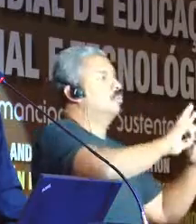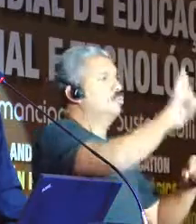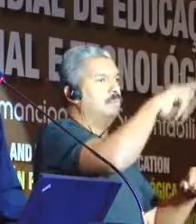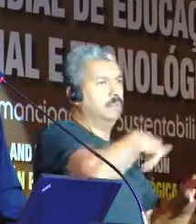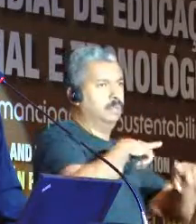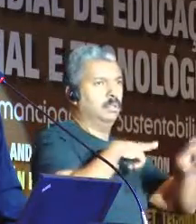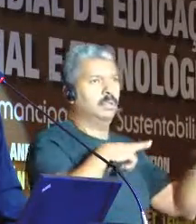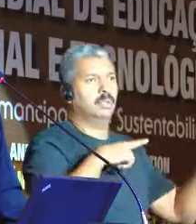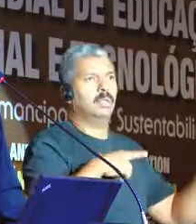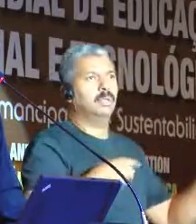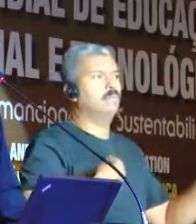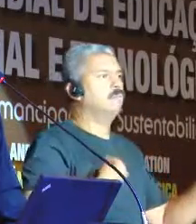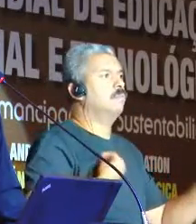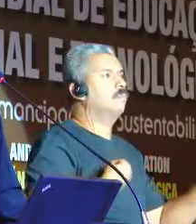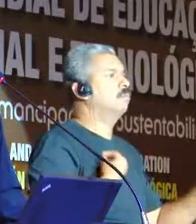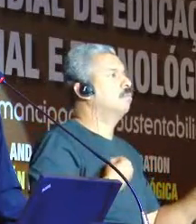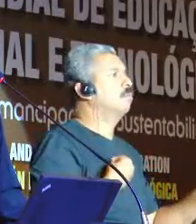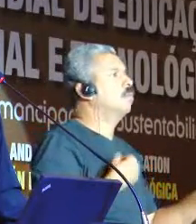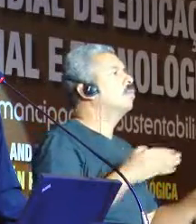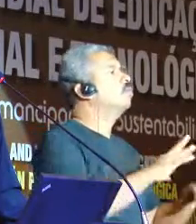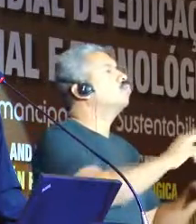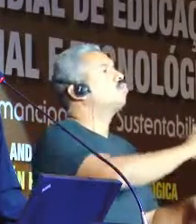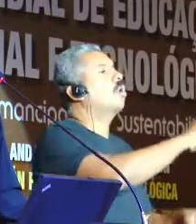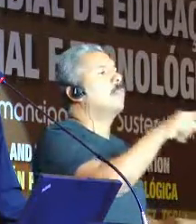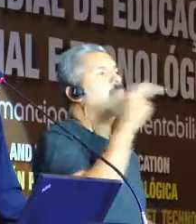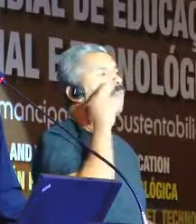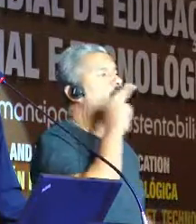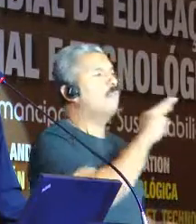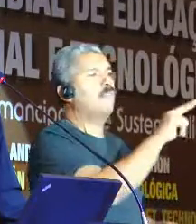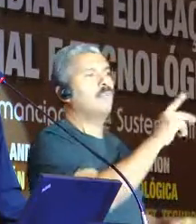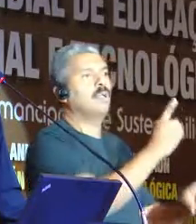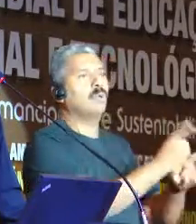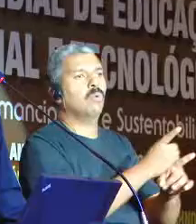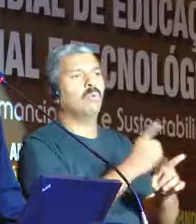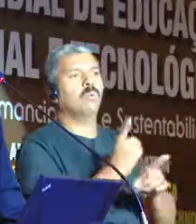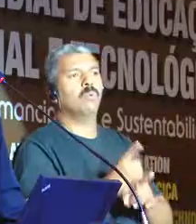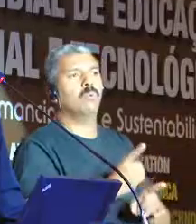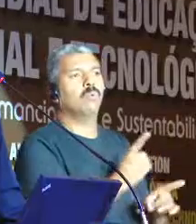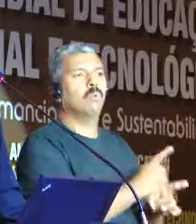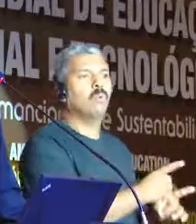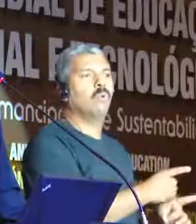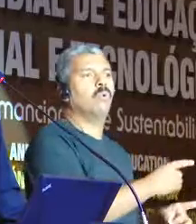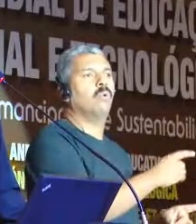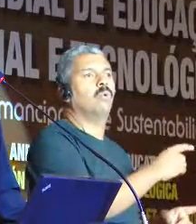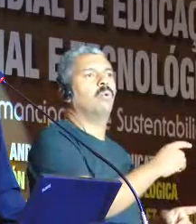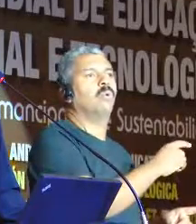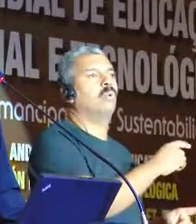I see teachers, I see students, I see politicians.